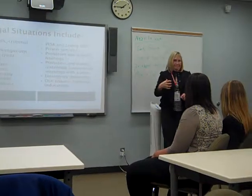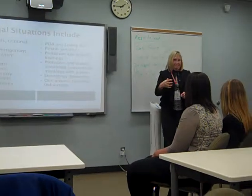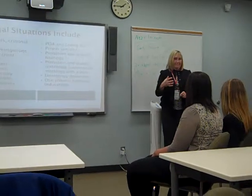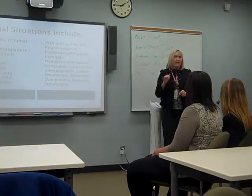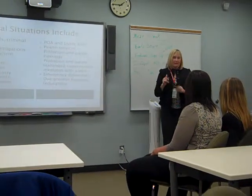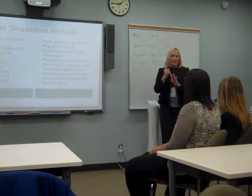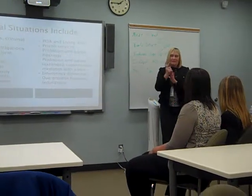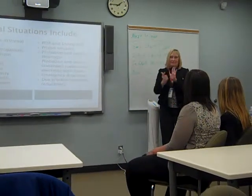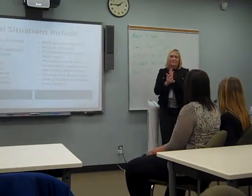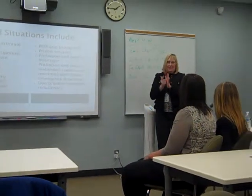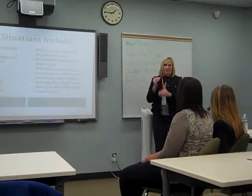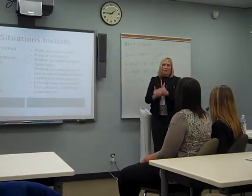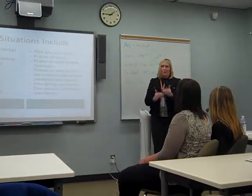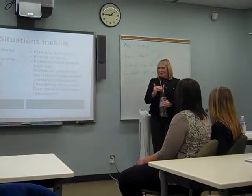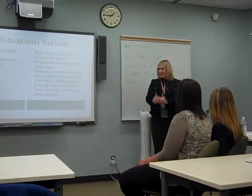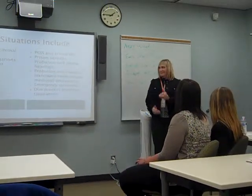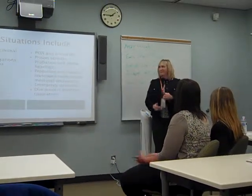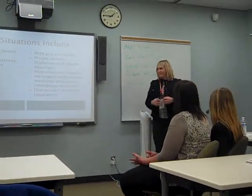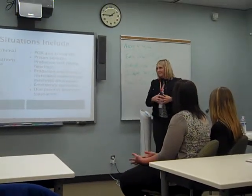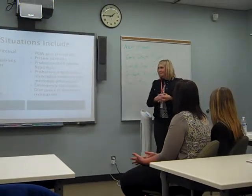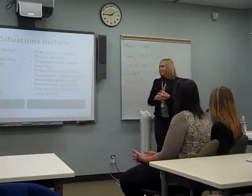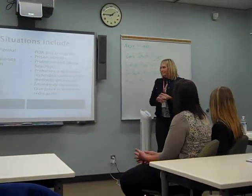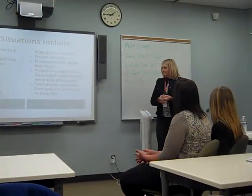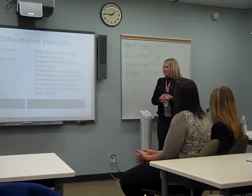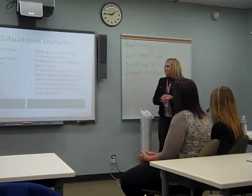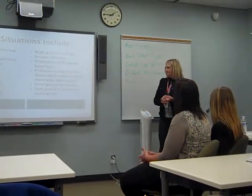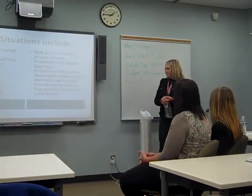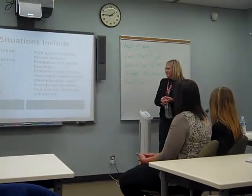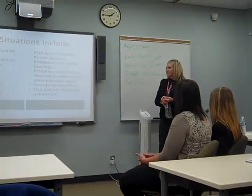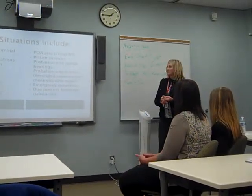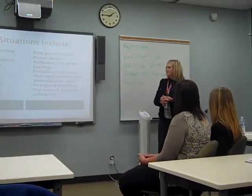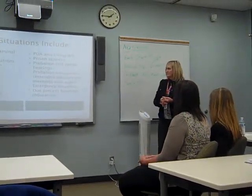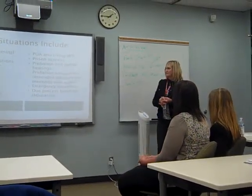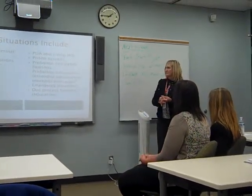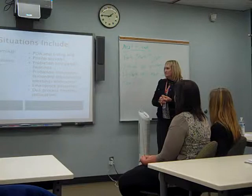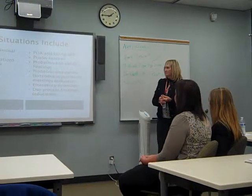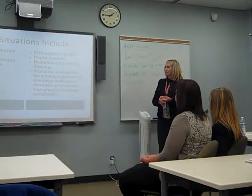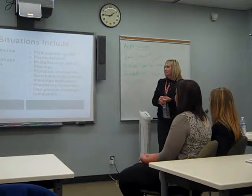And then parents will file a complaint, and that will lead to a legal process.